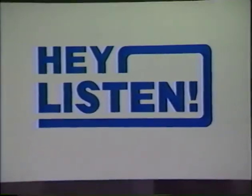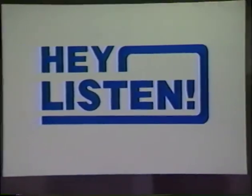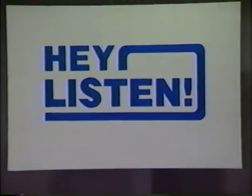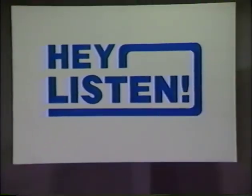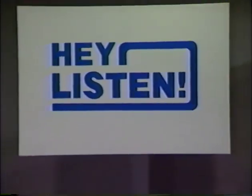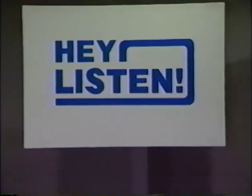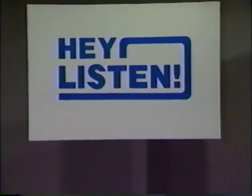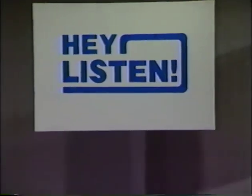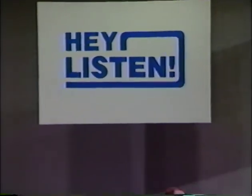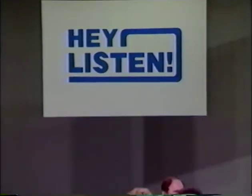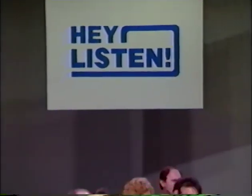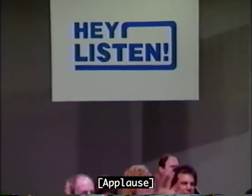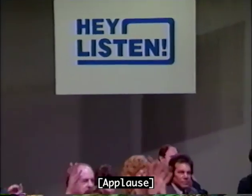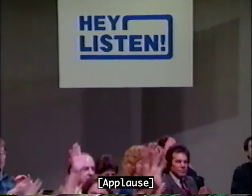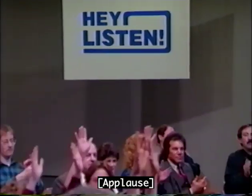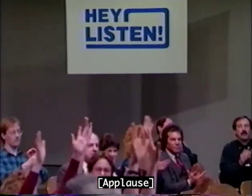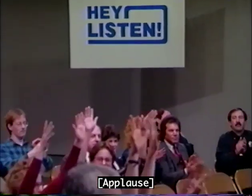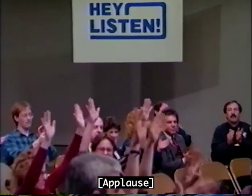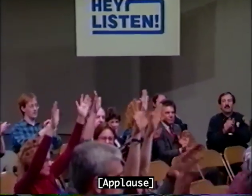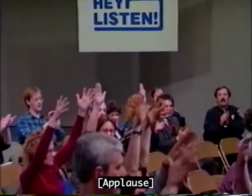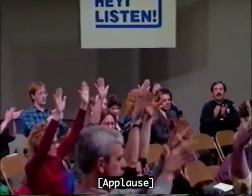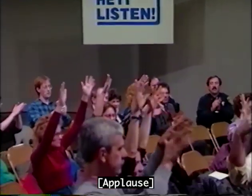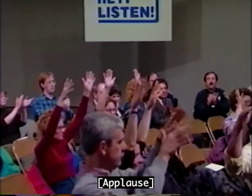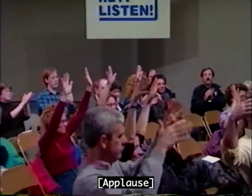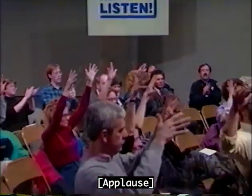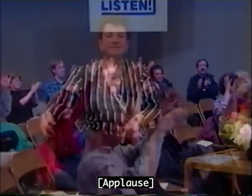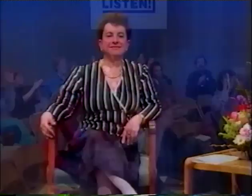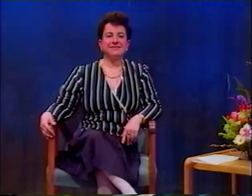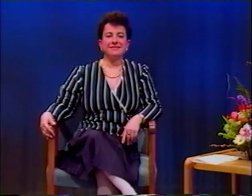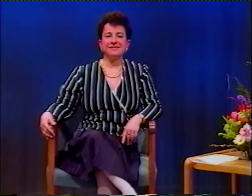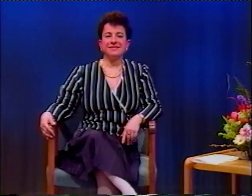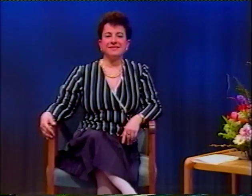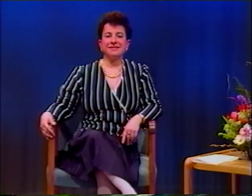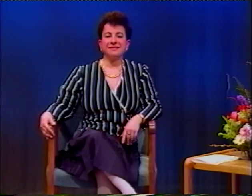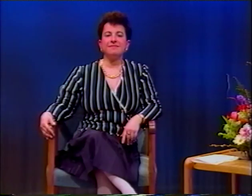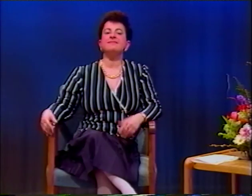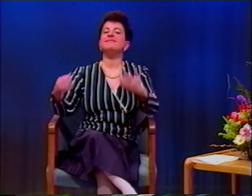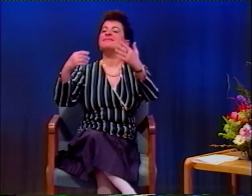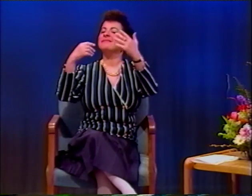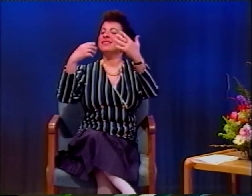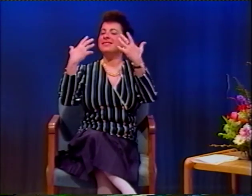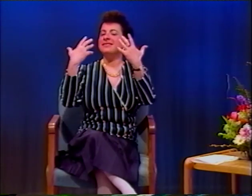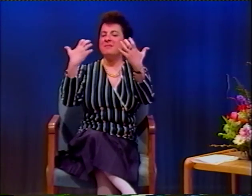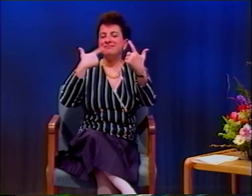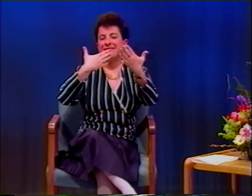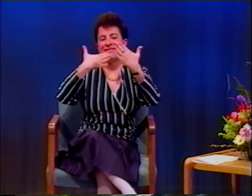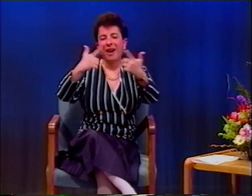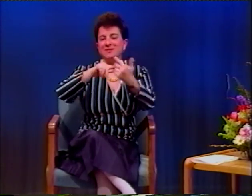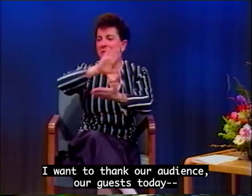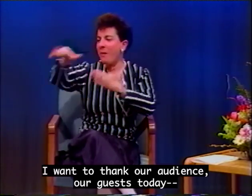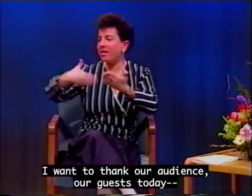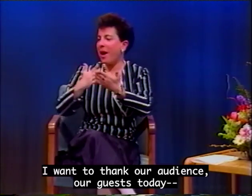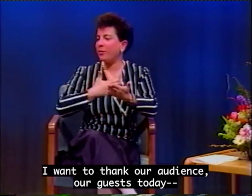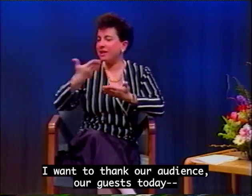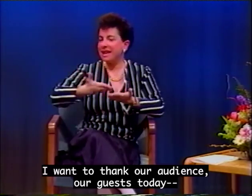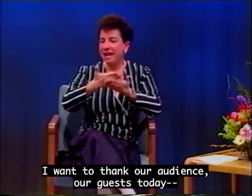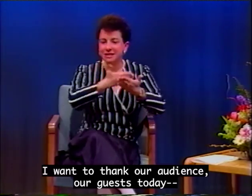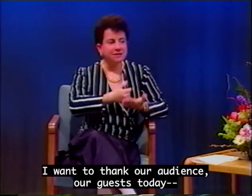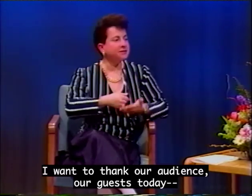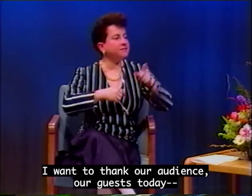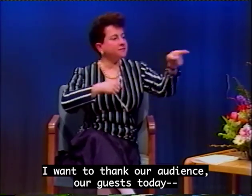Okay, you're right. All right. Well, time is close to running out in this segment, and so in our